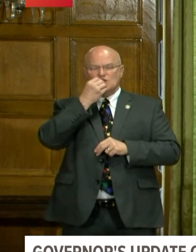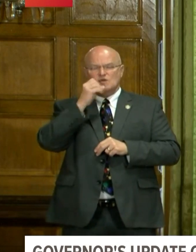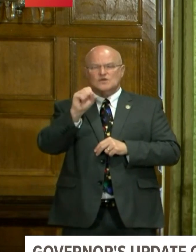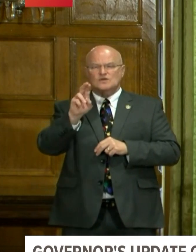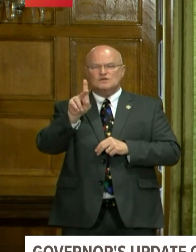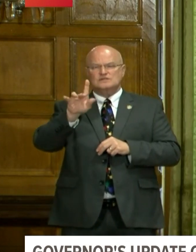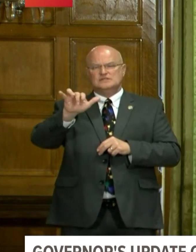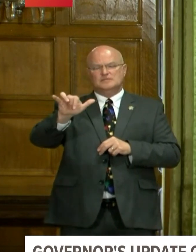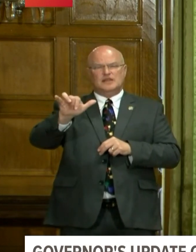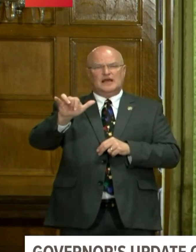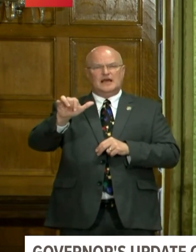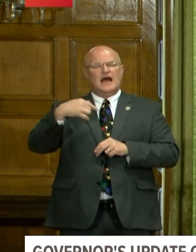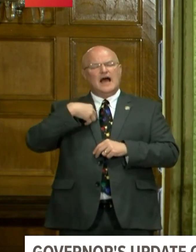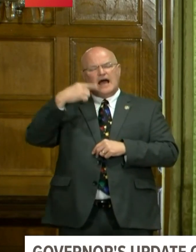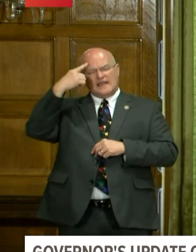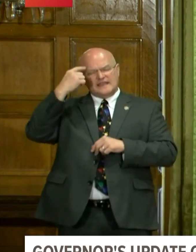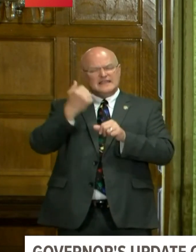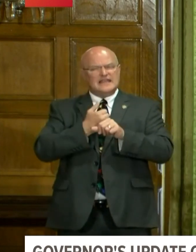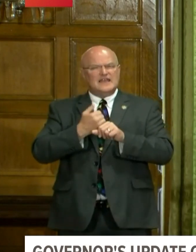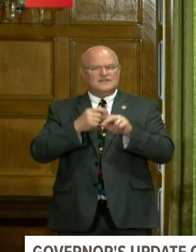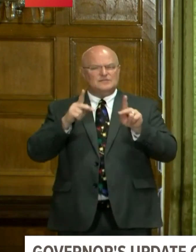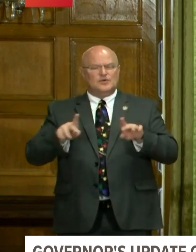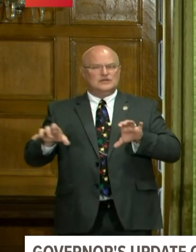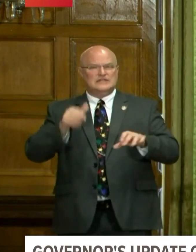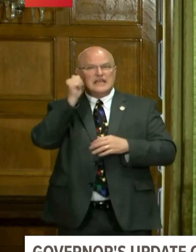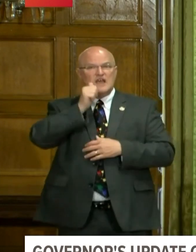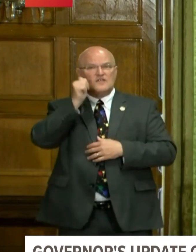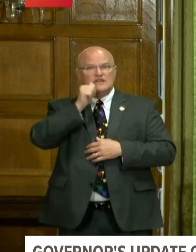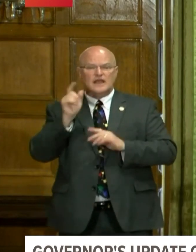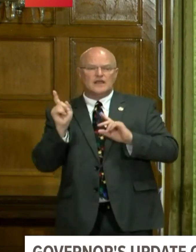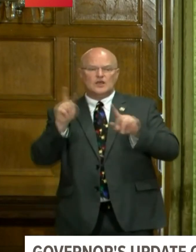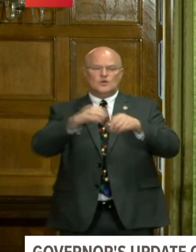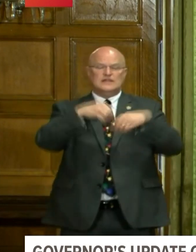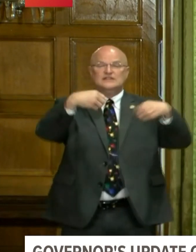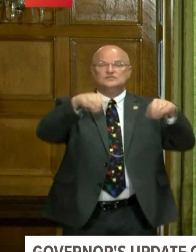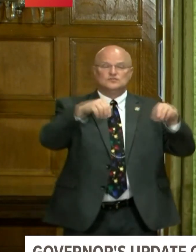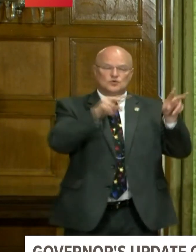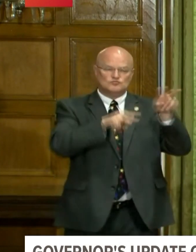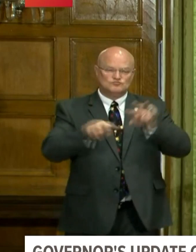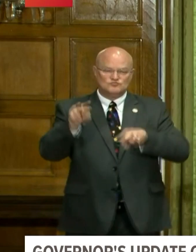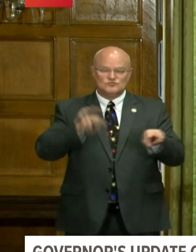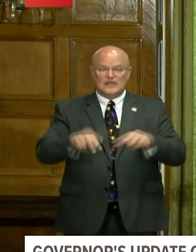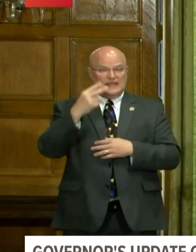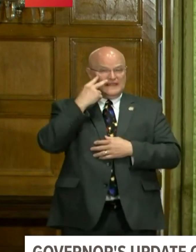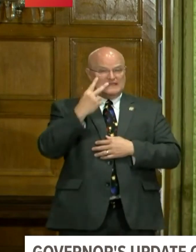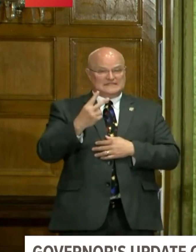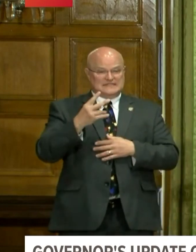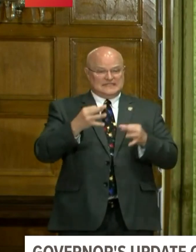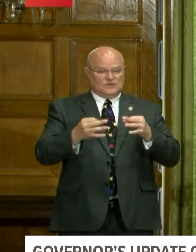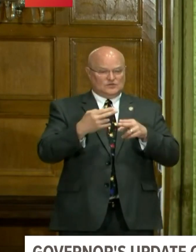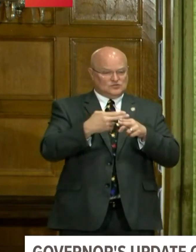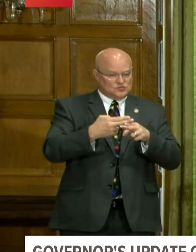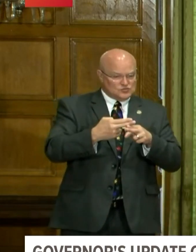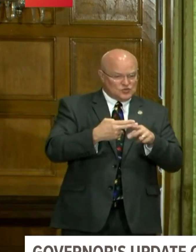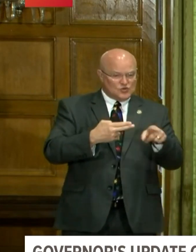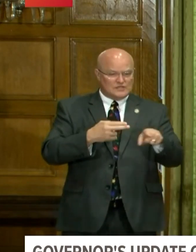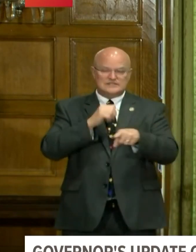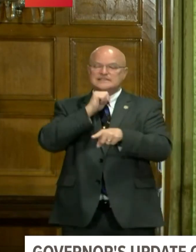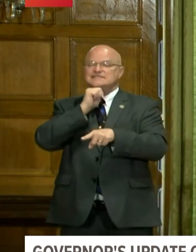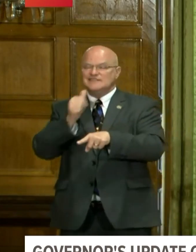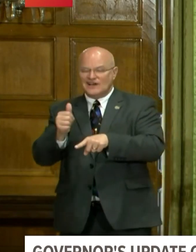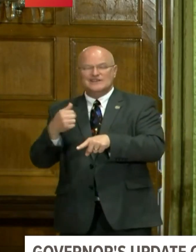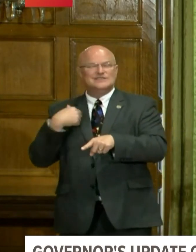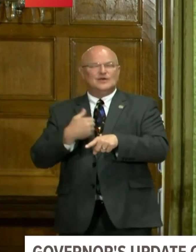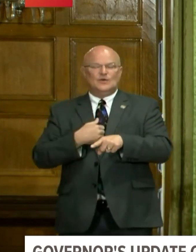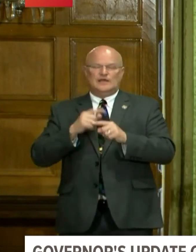chain, I think every consumer monitors it every day when they go into the store, and they see where there's a shortage and not. And so